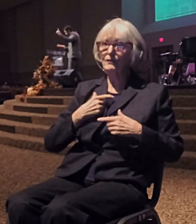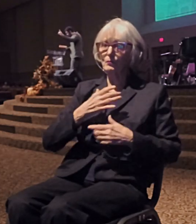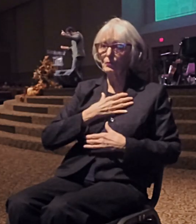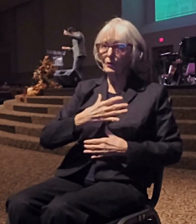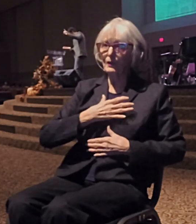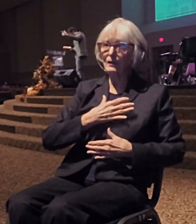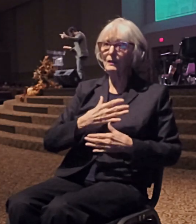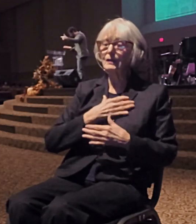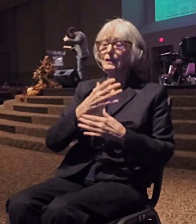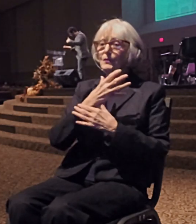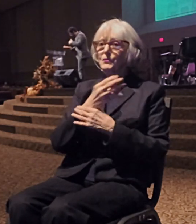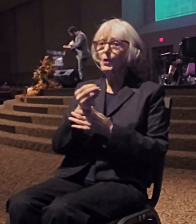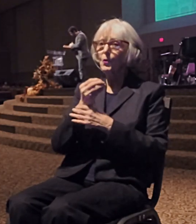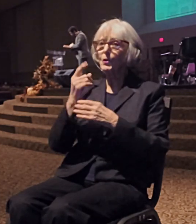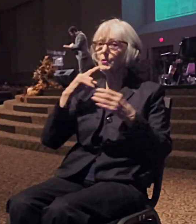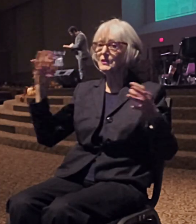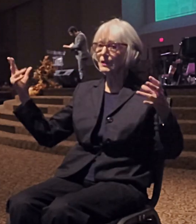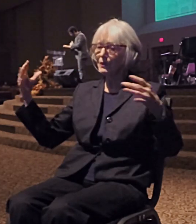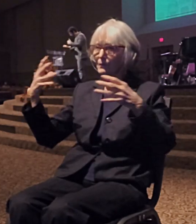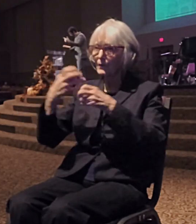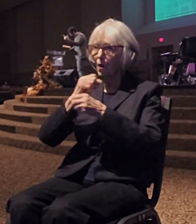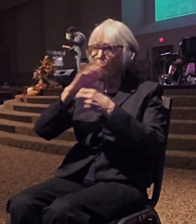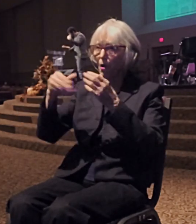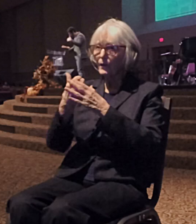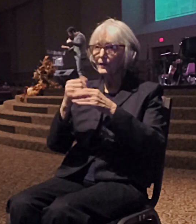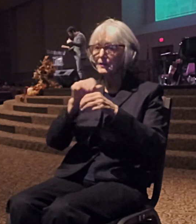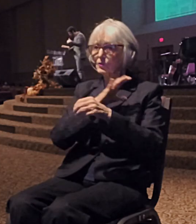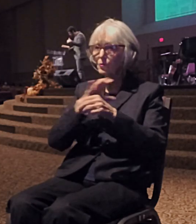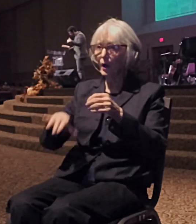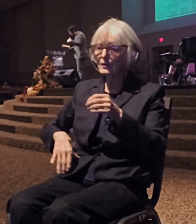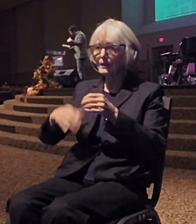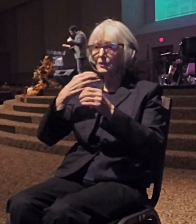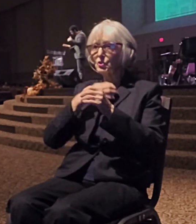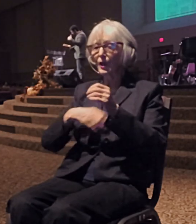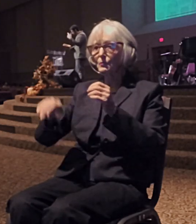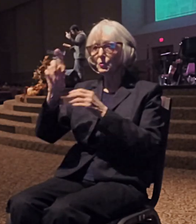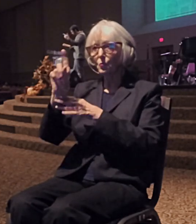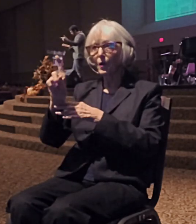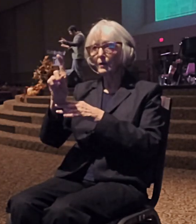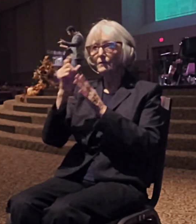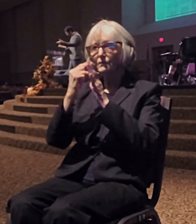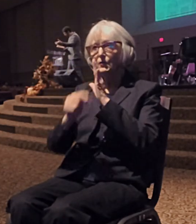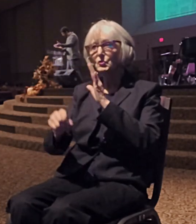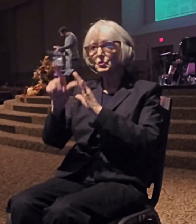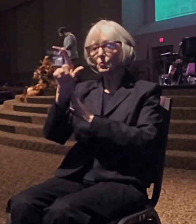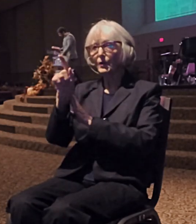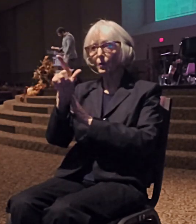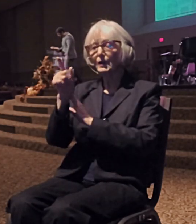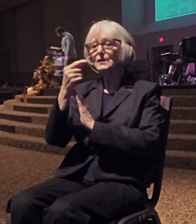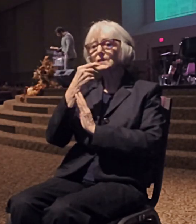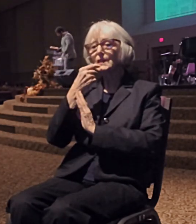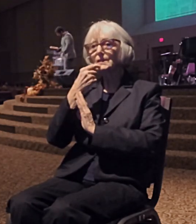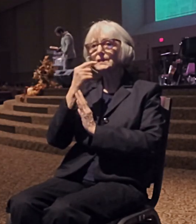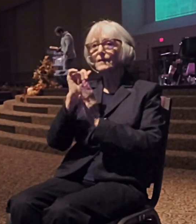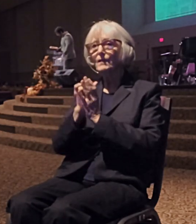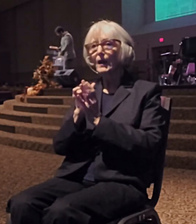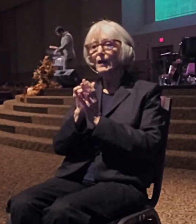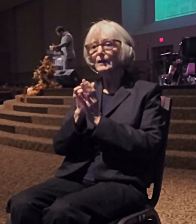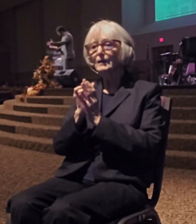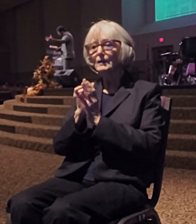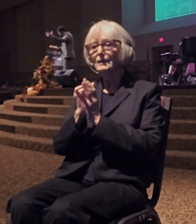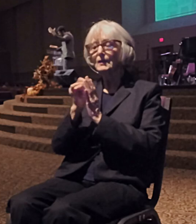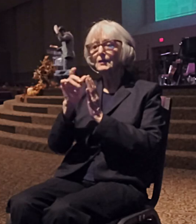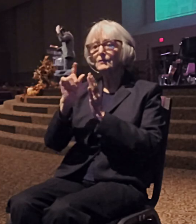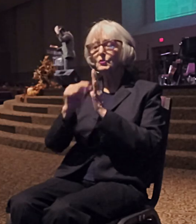all things in Christ, then look further down with me. Chapter 1, verse 21 says verse 20